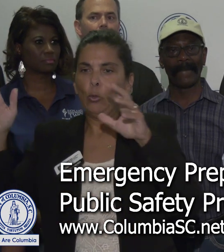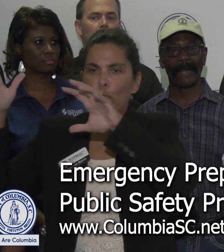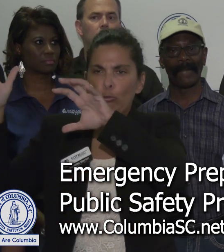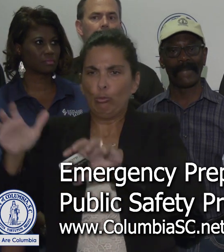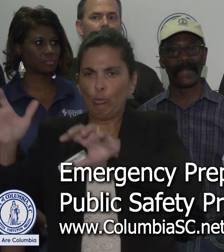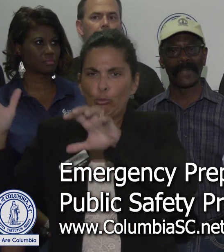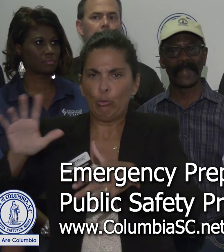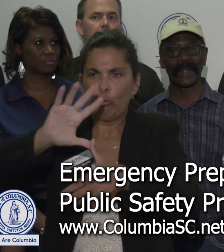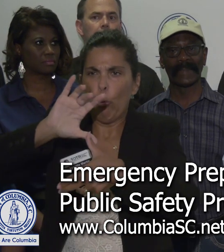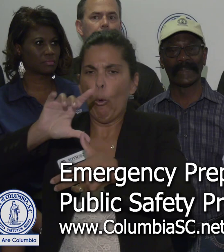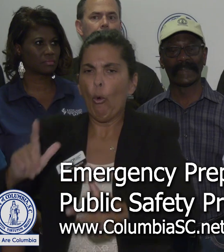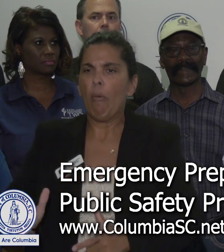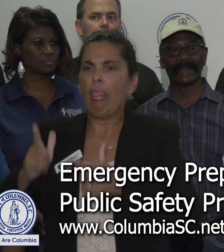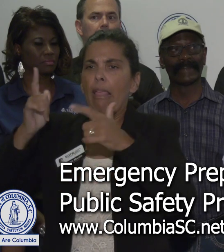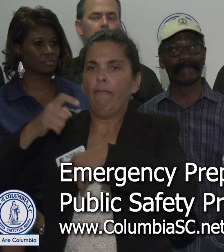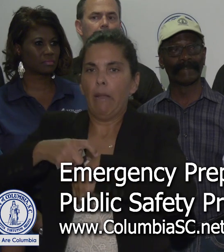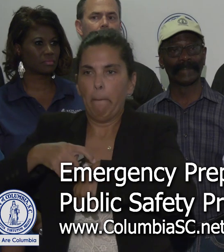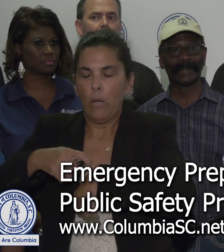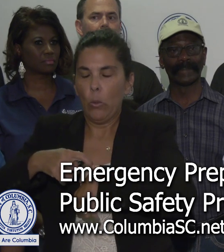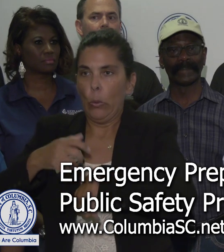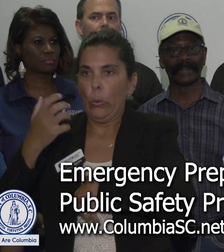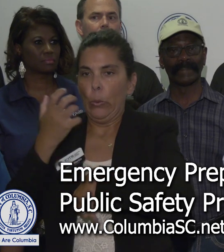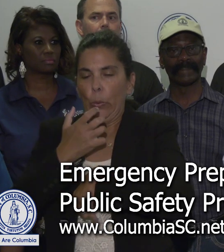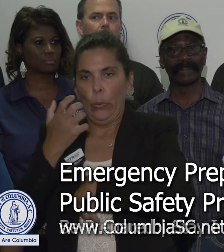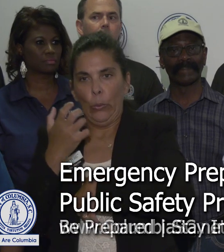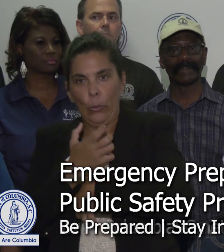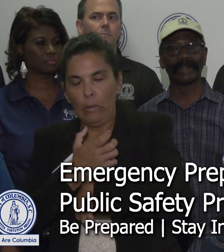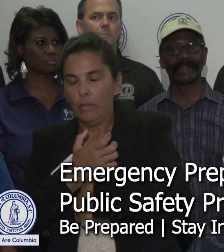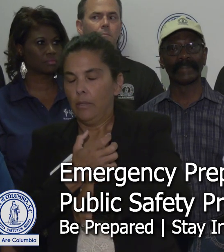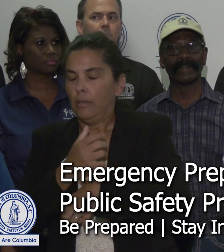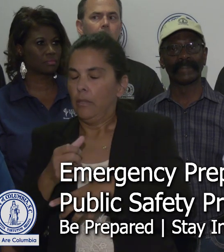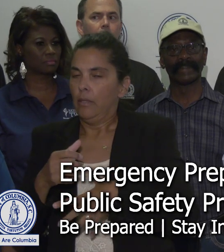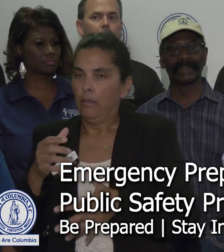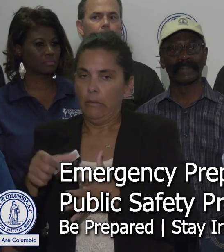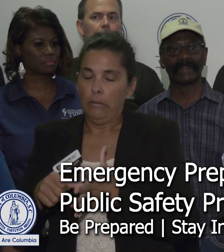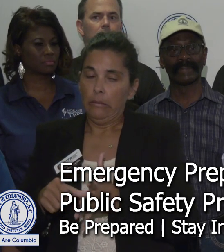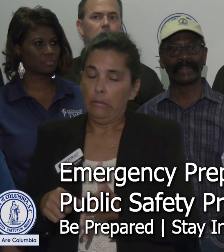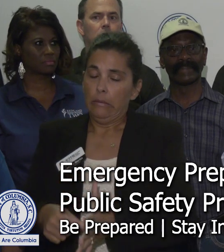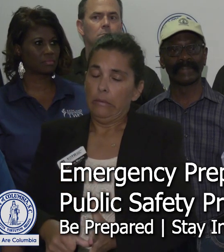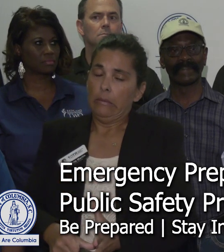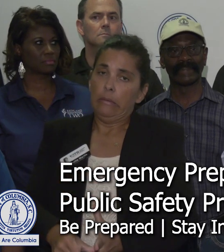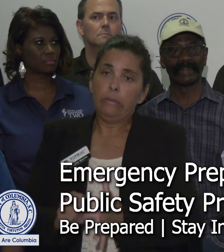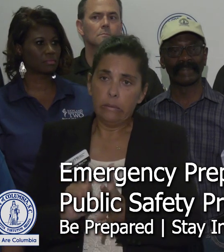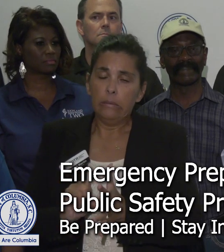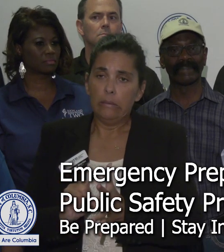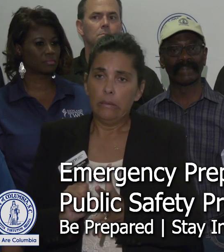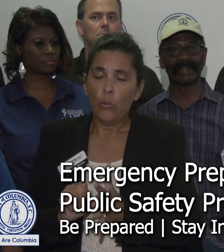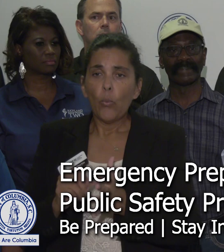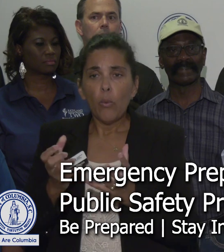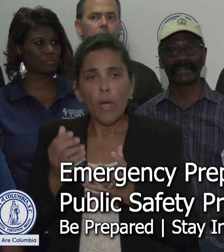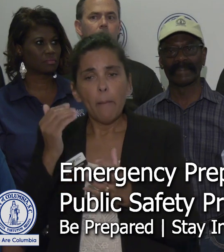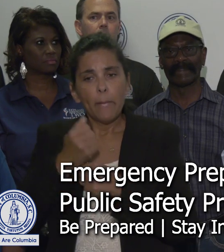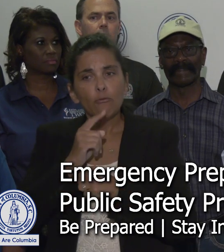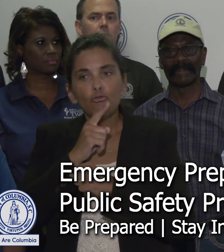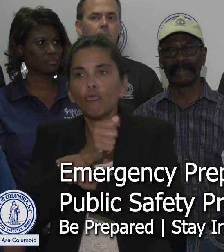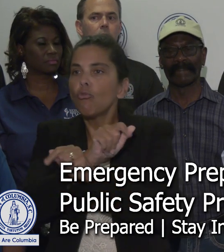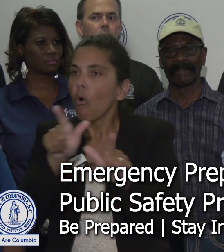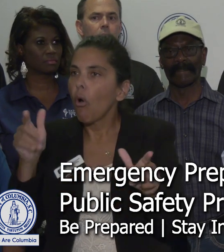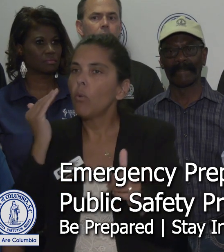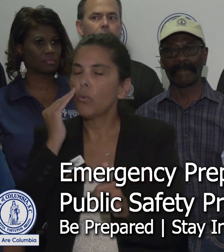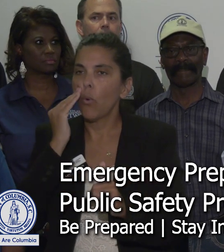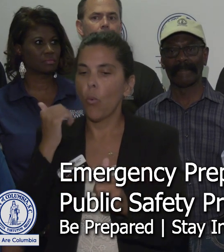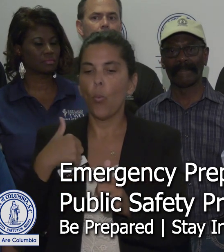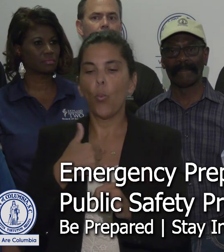under Hurricane Florence. And we want to make sure that each of our citizens, all of our citizens, know that we are